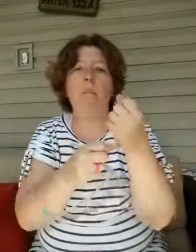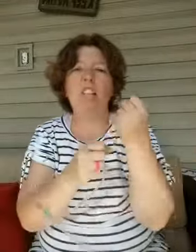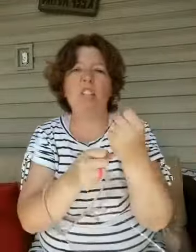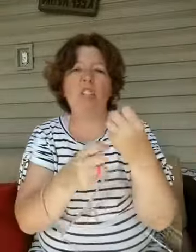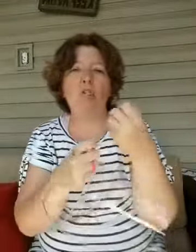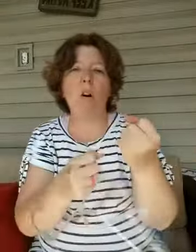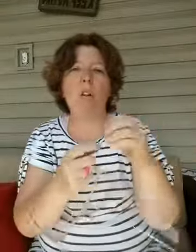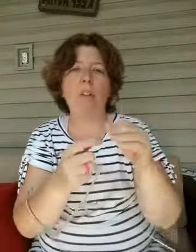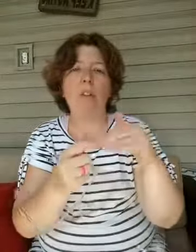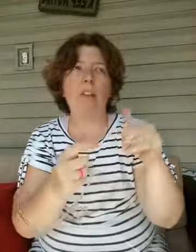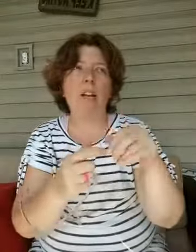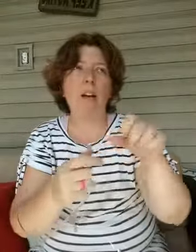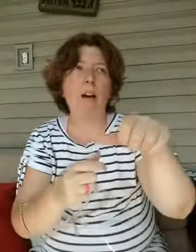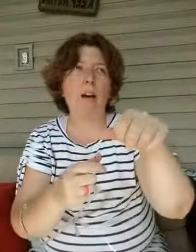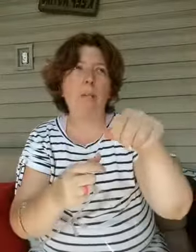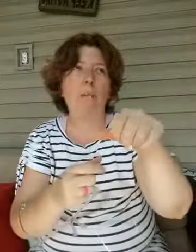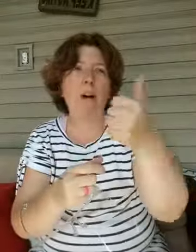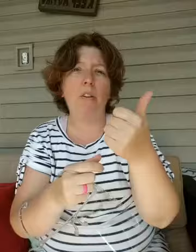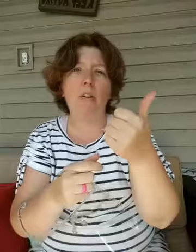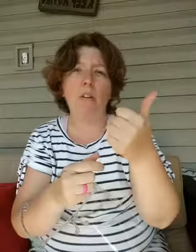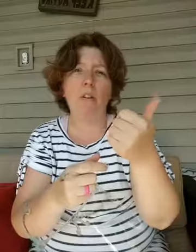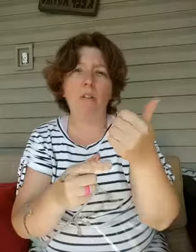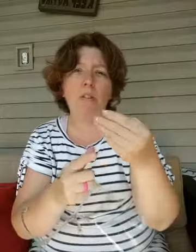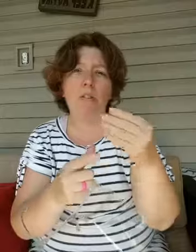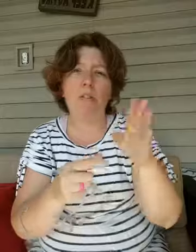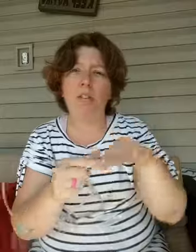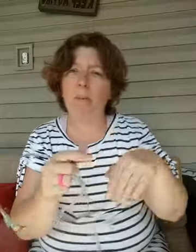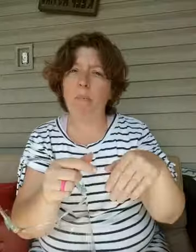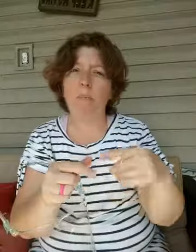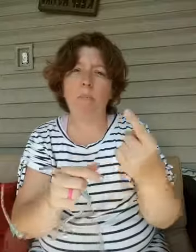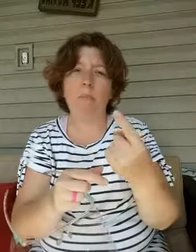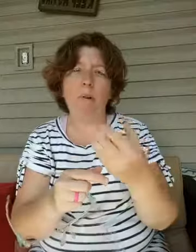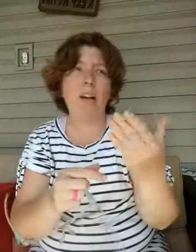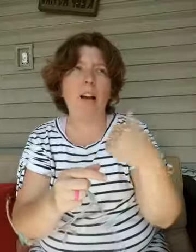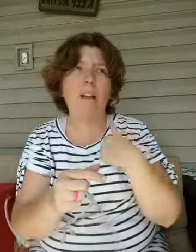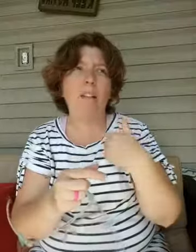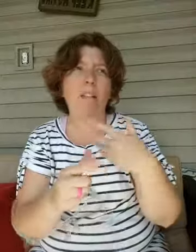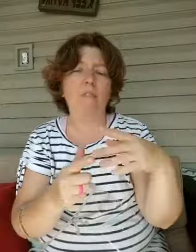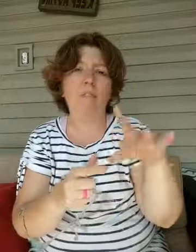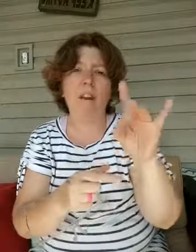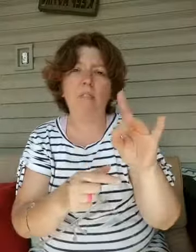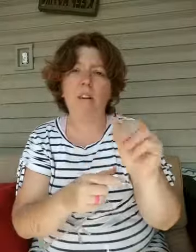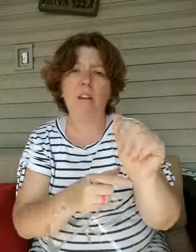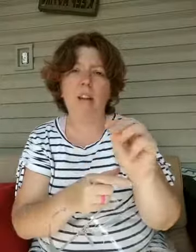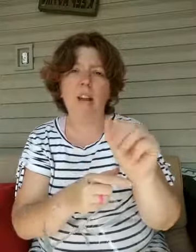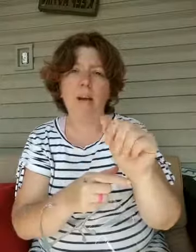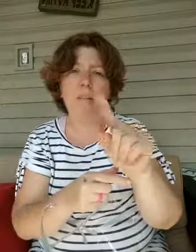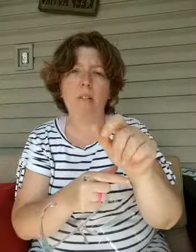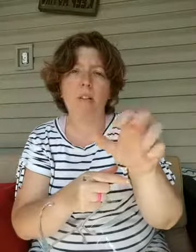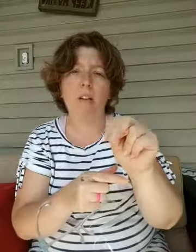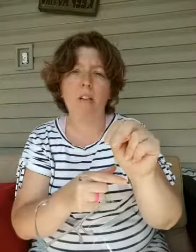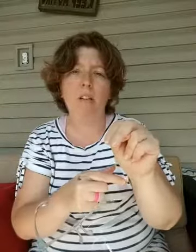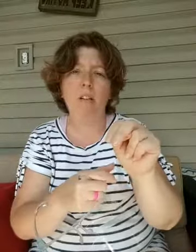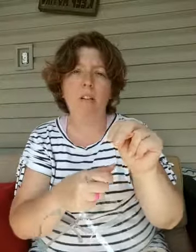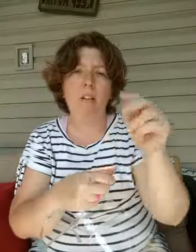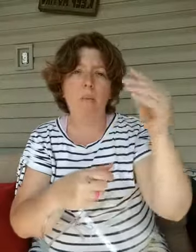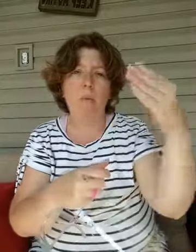It's stronger than the other cheap one I found on Amazon with the